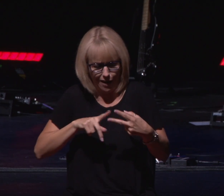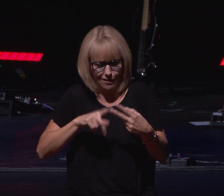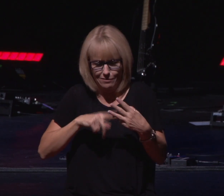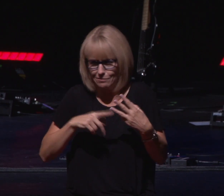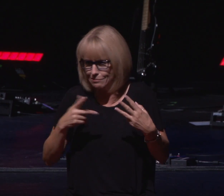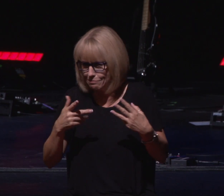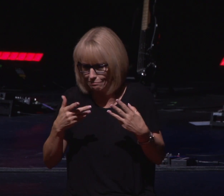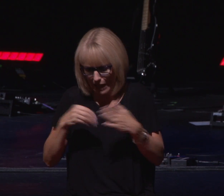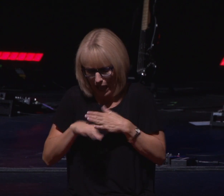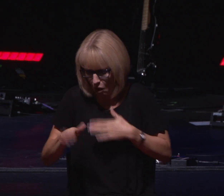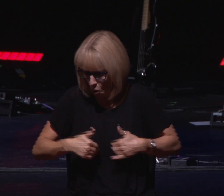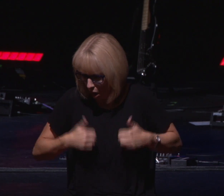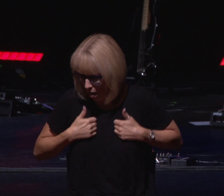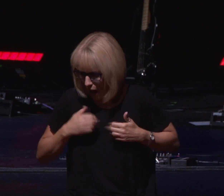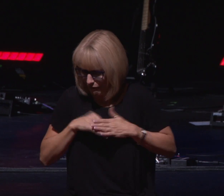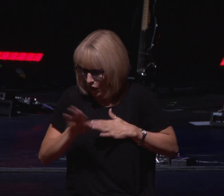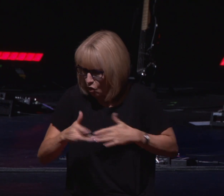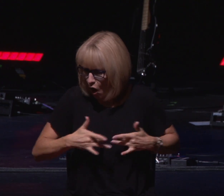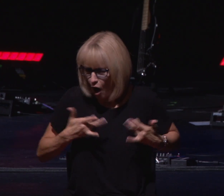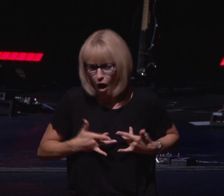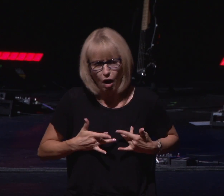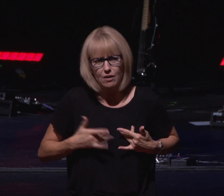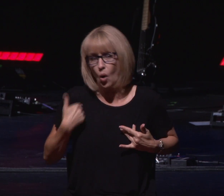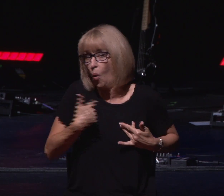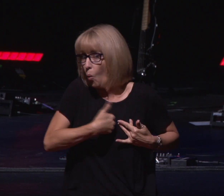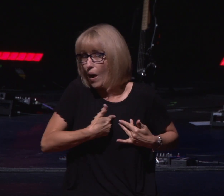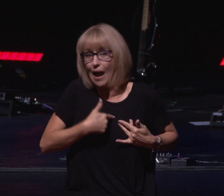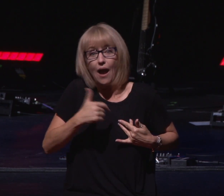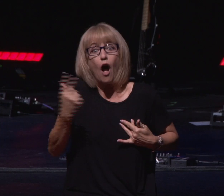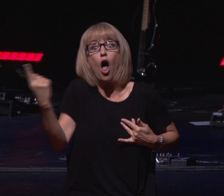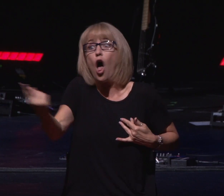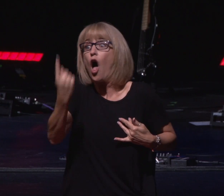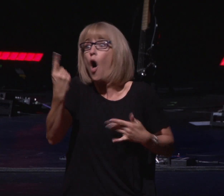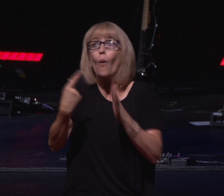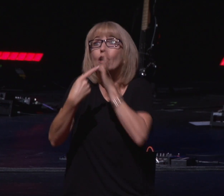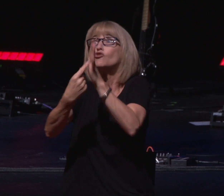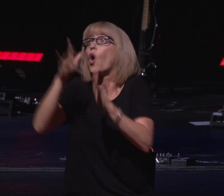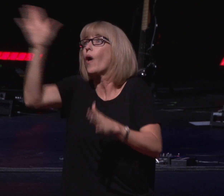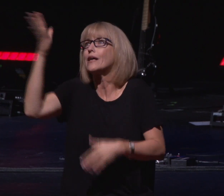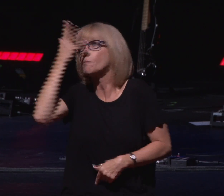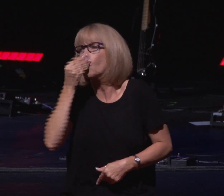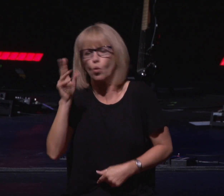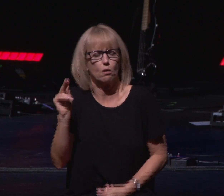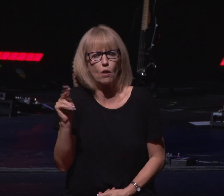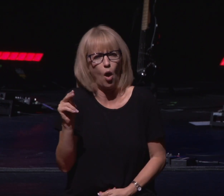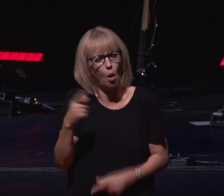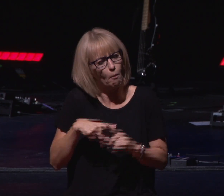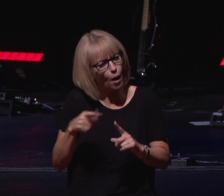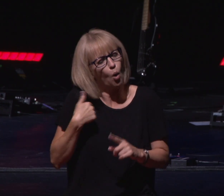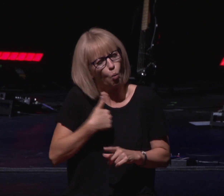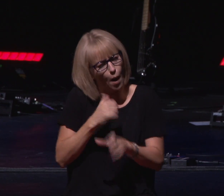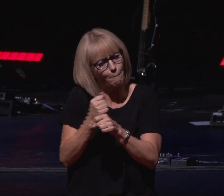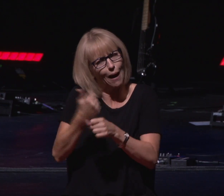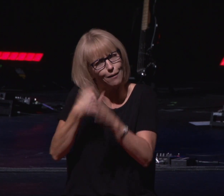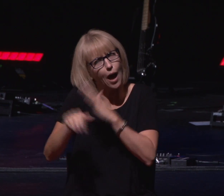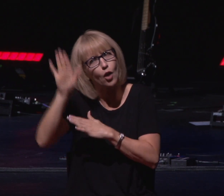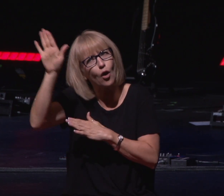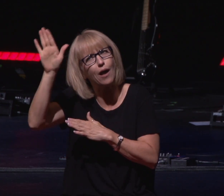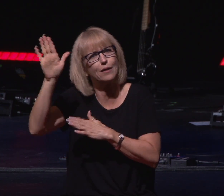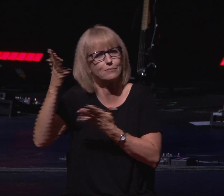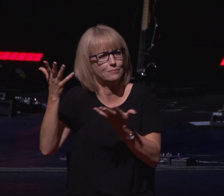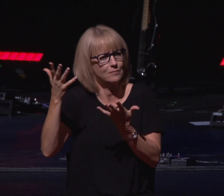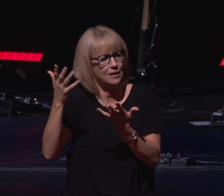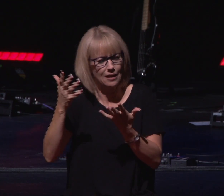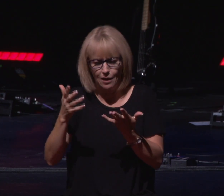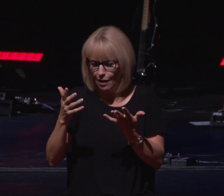lives. And sometimes we don't reflect the beauty of God, but it's there. We're all in God's image. Each person is. There's no one in this room or